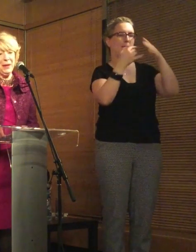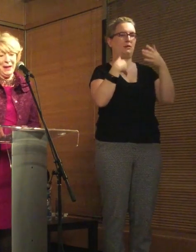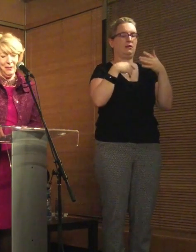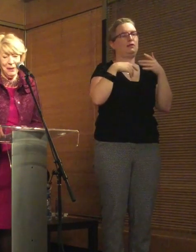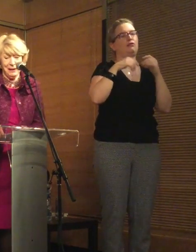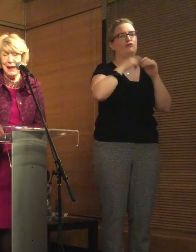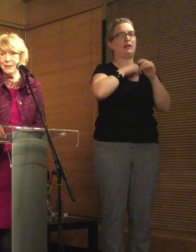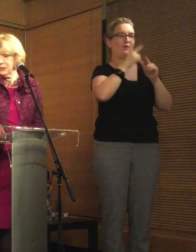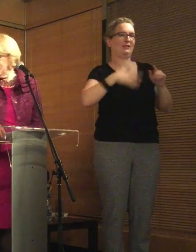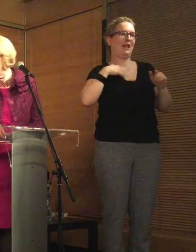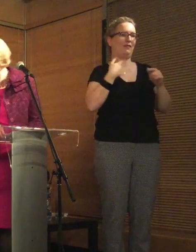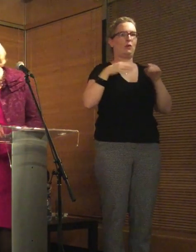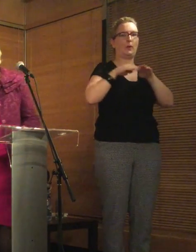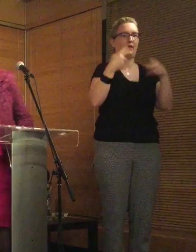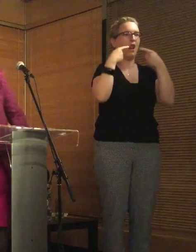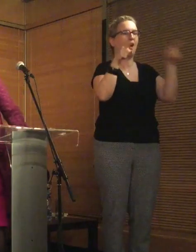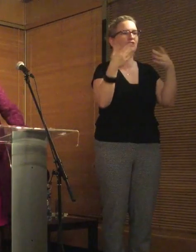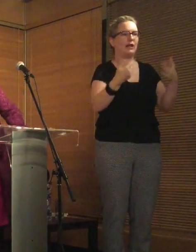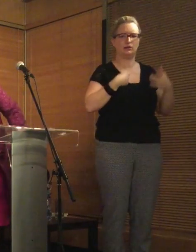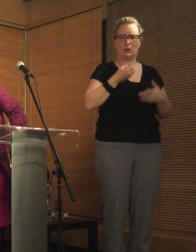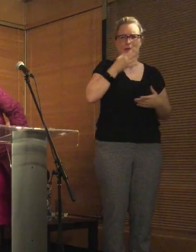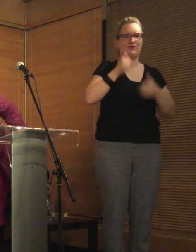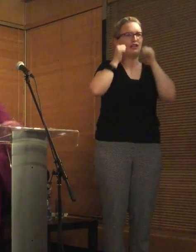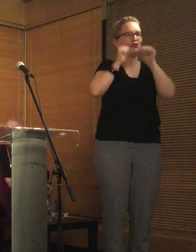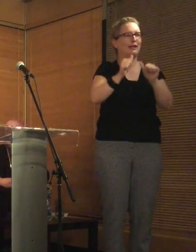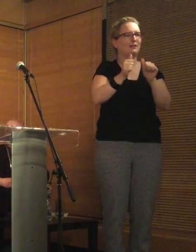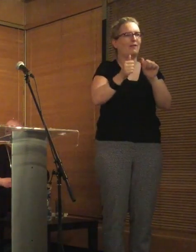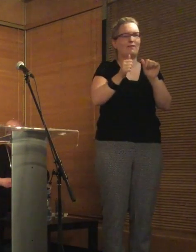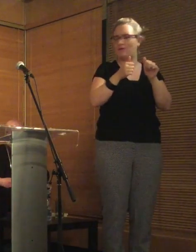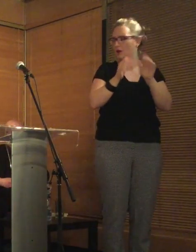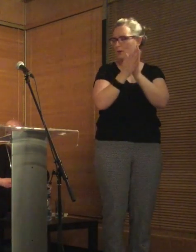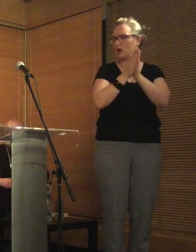book, with again such an attractive book with the